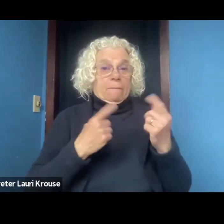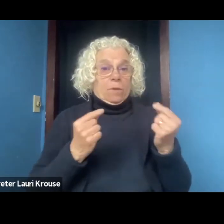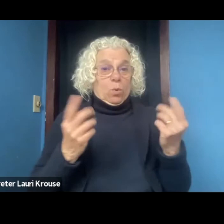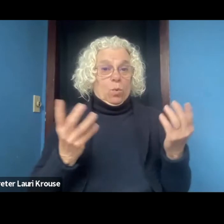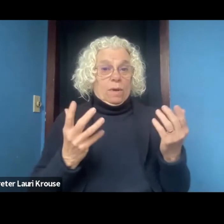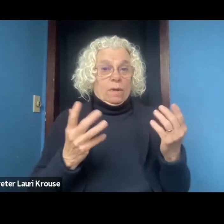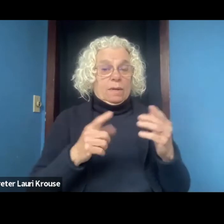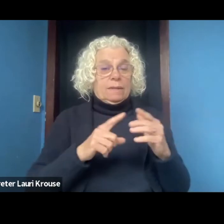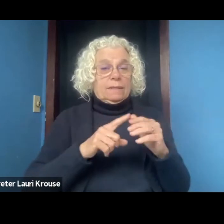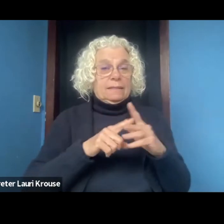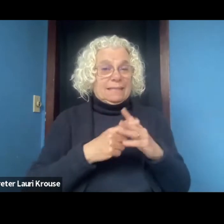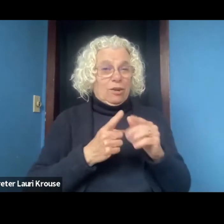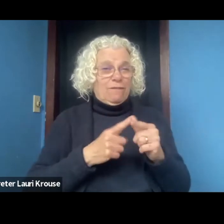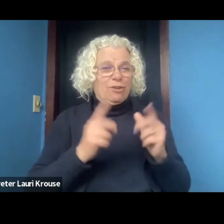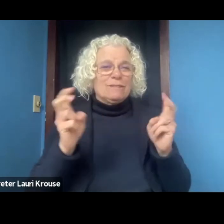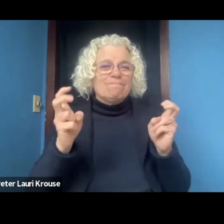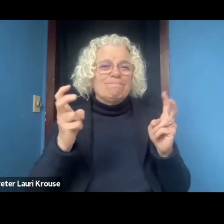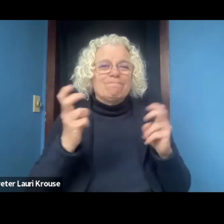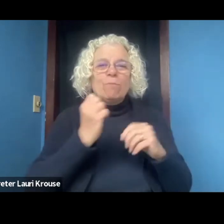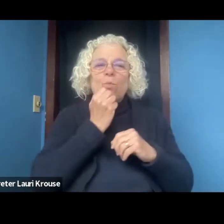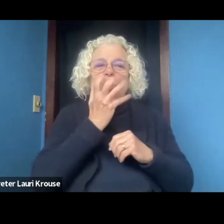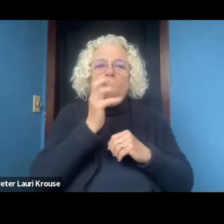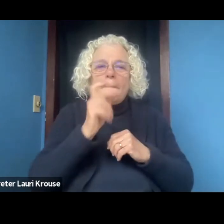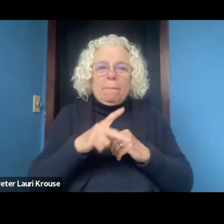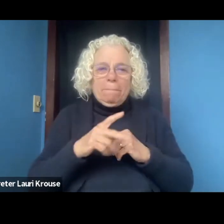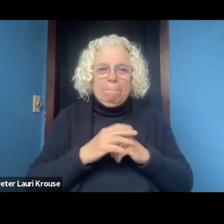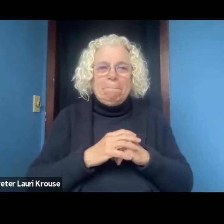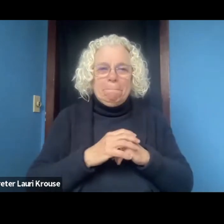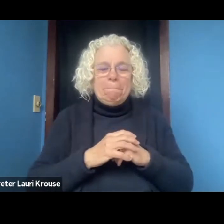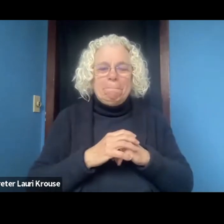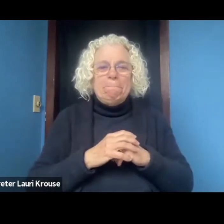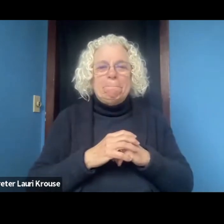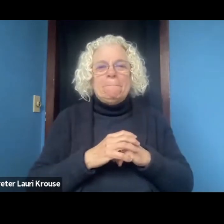are going to start off with a warm-up activity, and